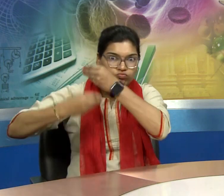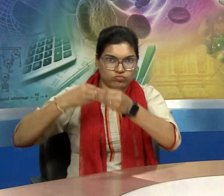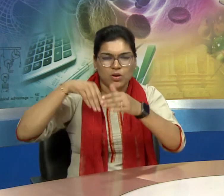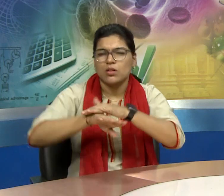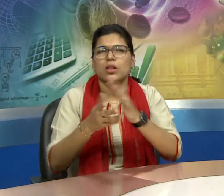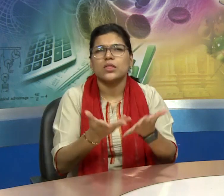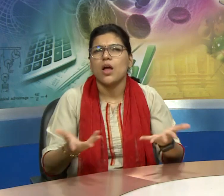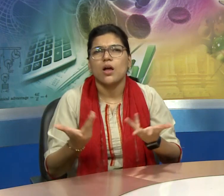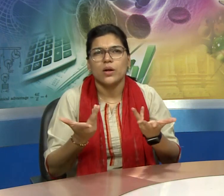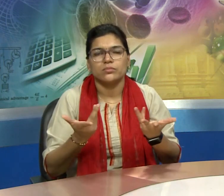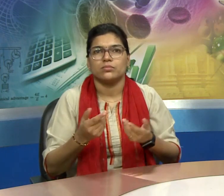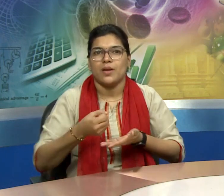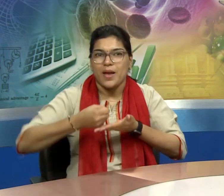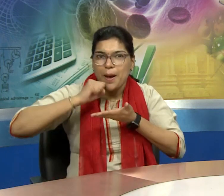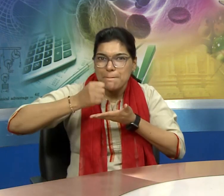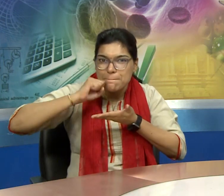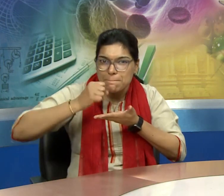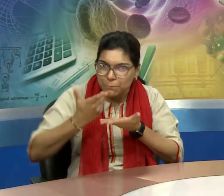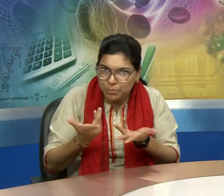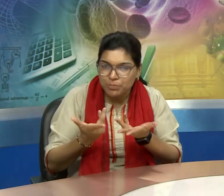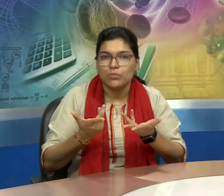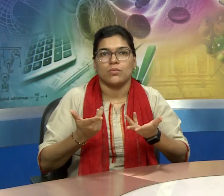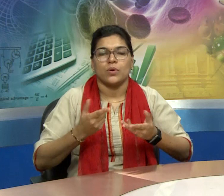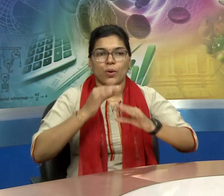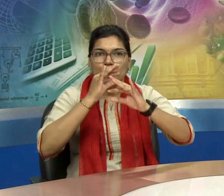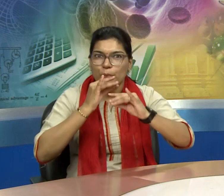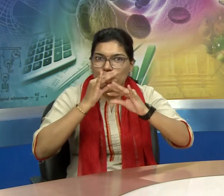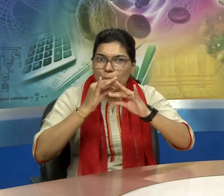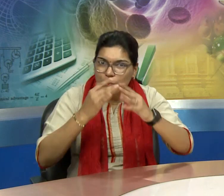which has our traditional, cultural